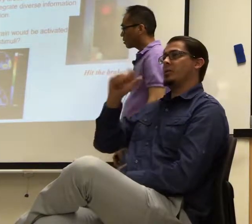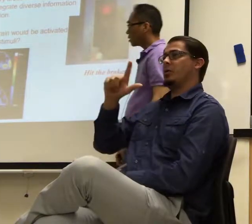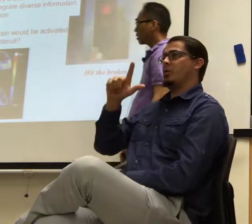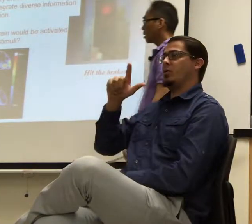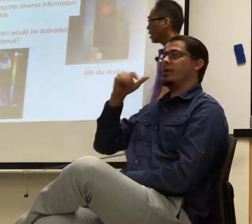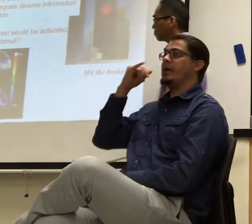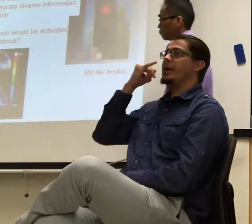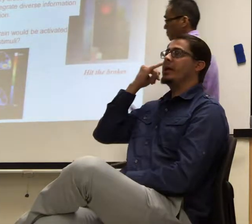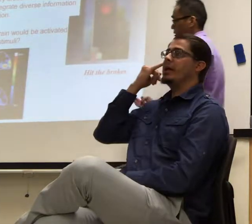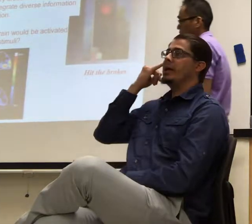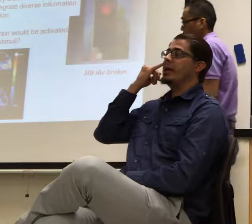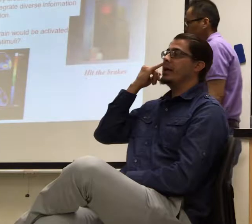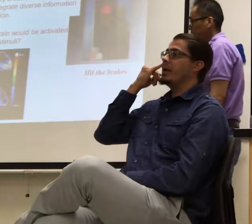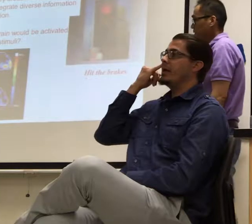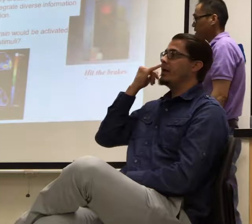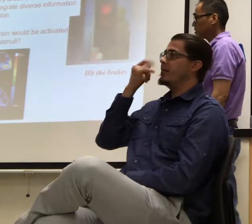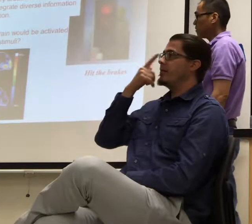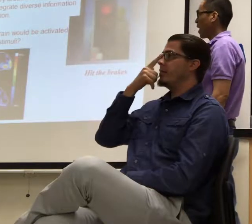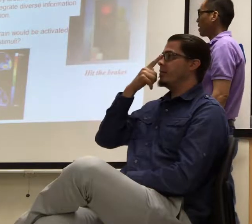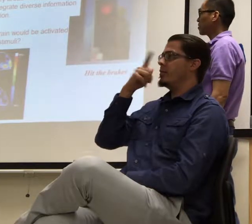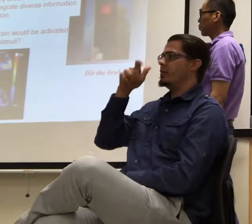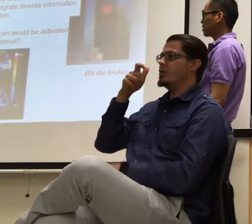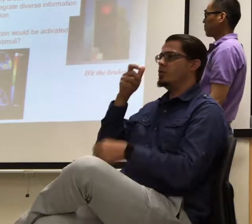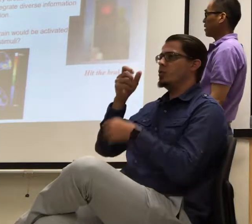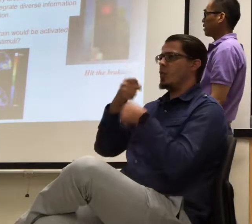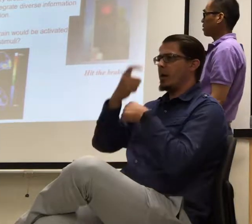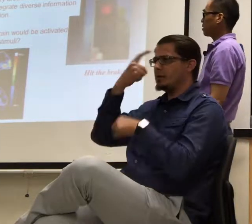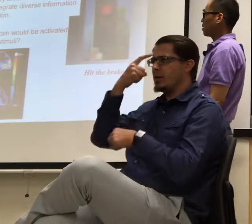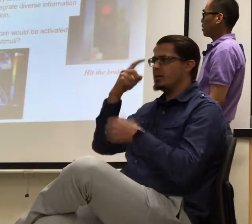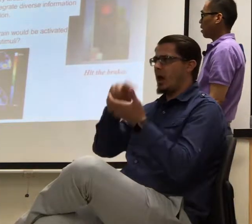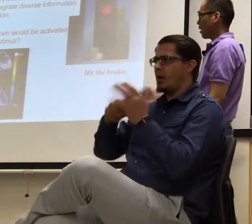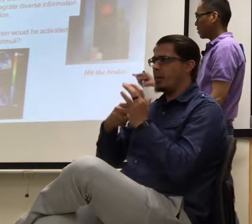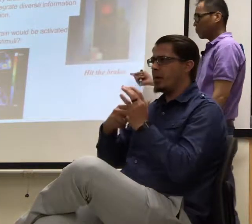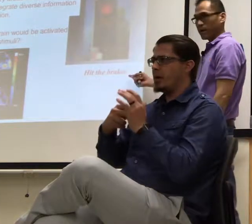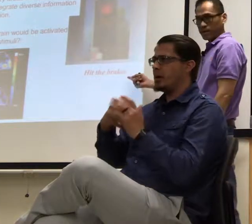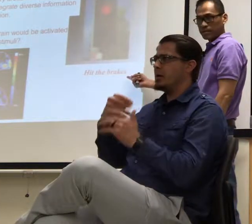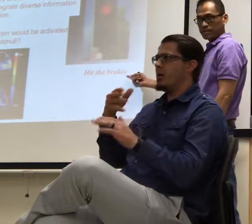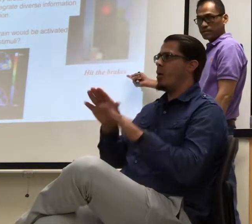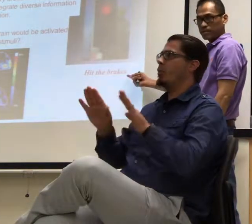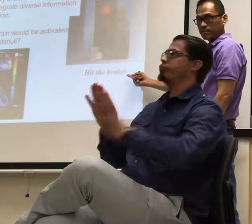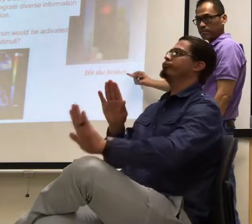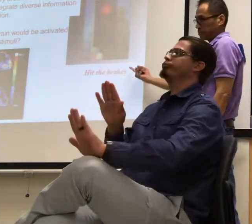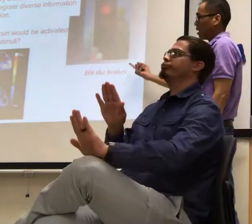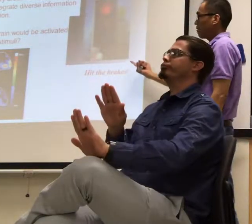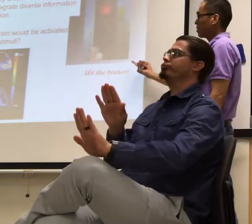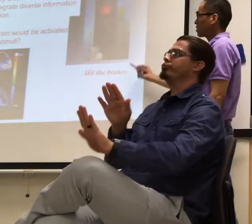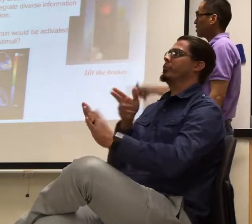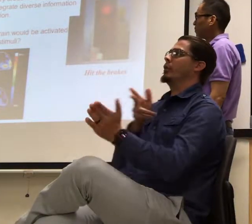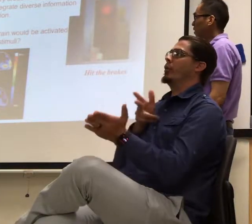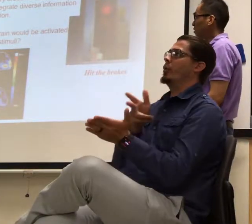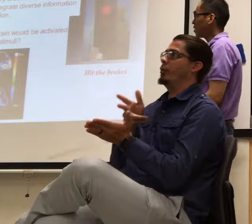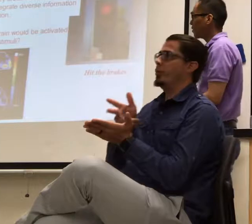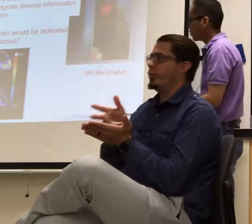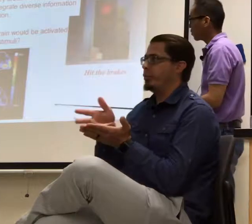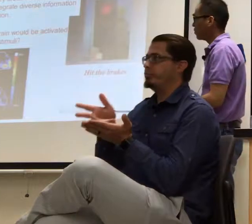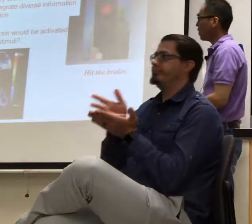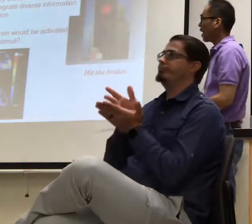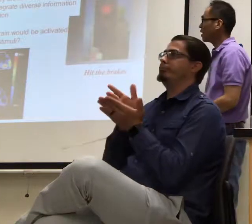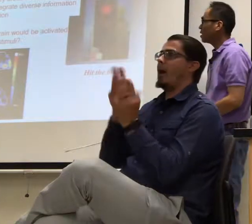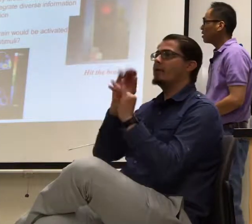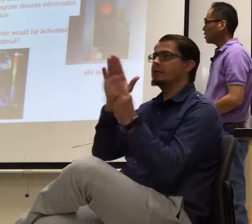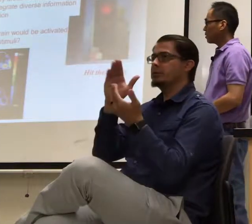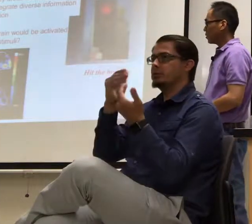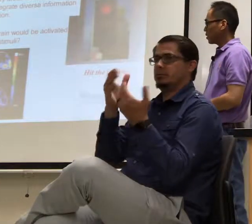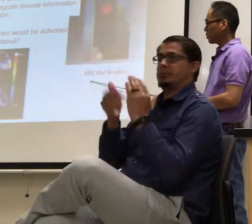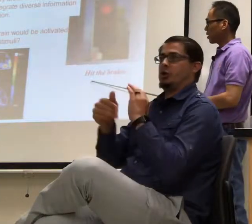However, you must make sense of that. So what does it mean? Oh, I hit the brakes. Obviously, if you know how to drive, you know how to do